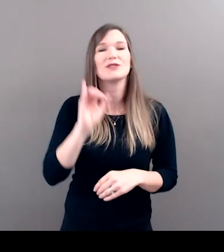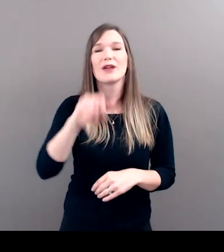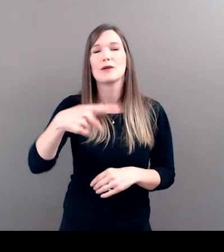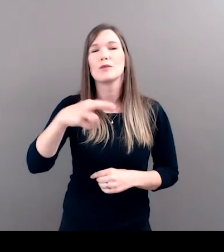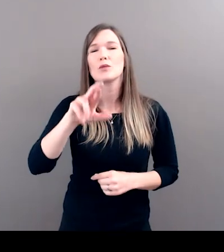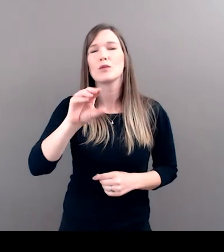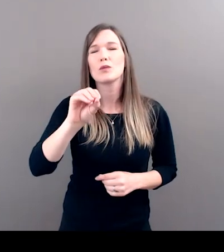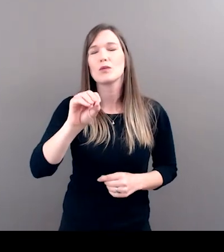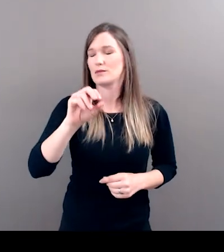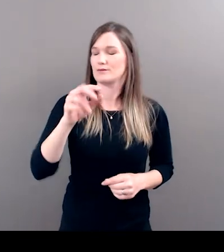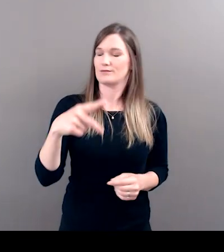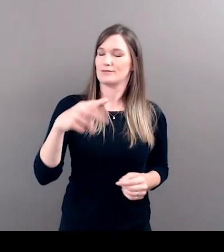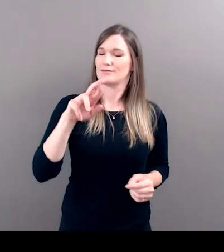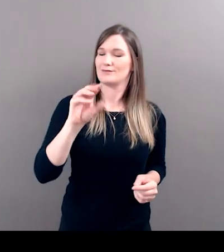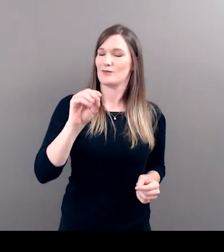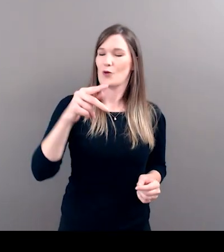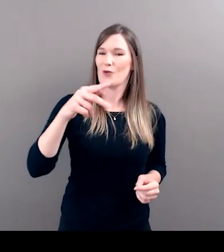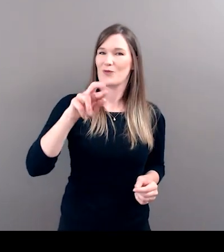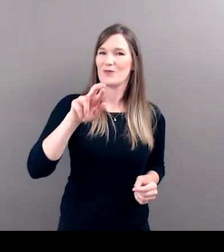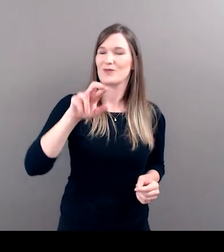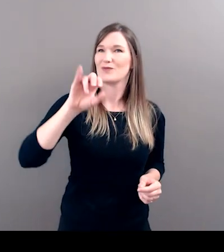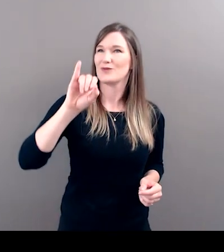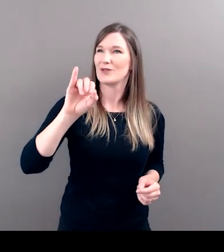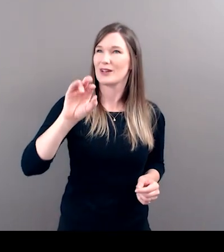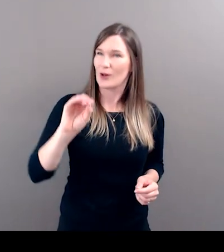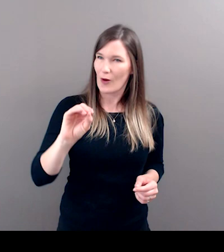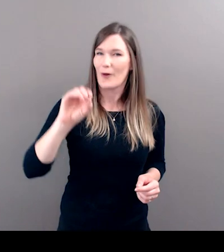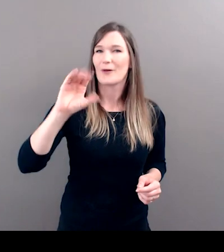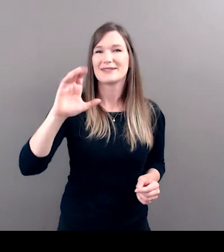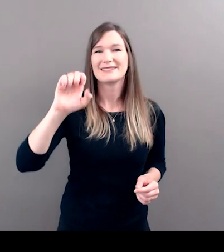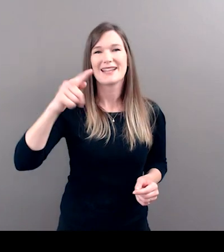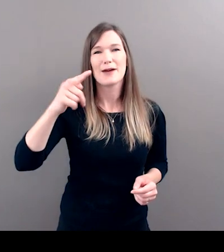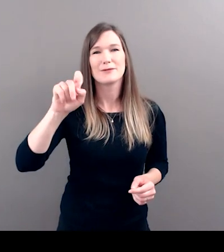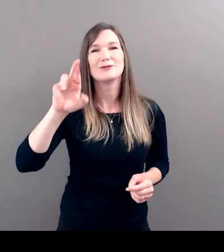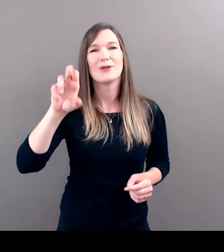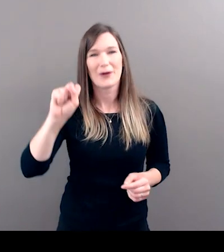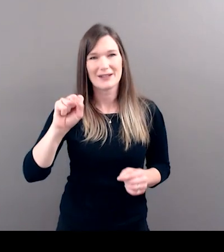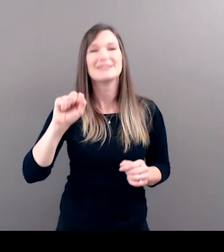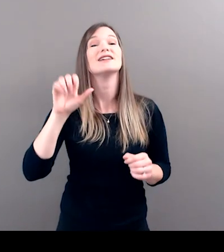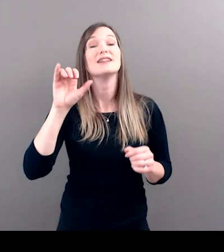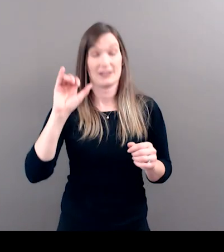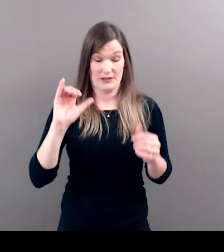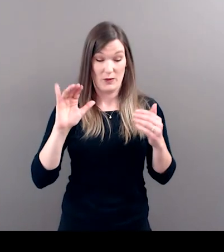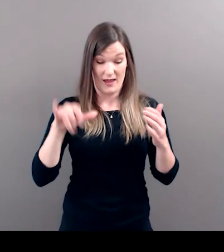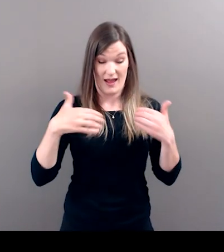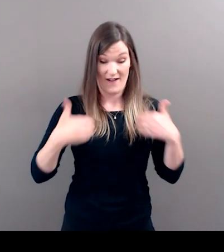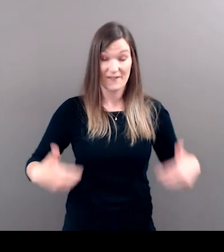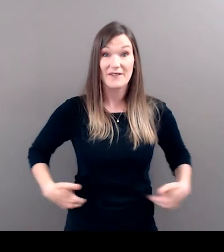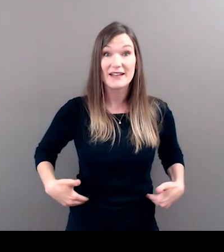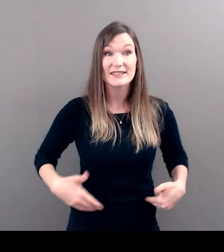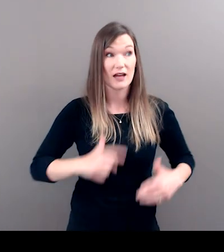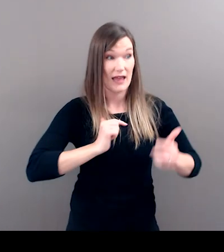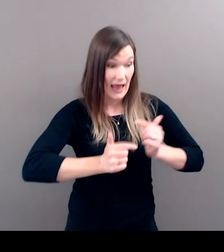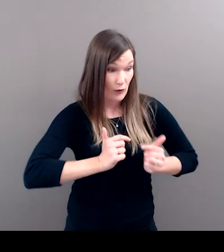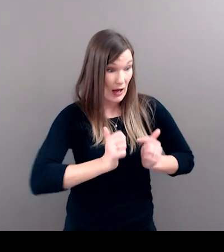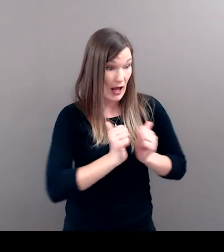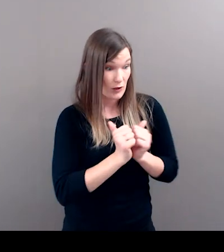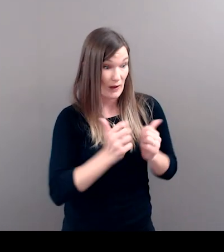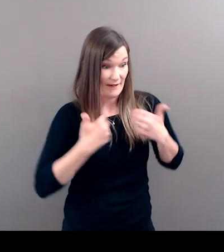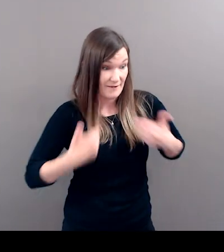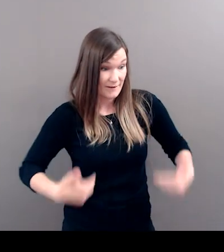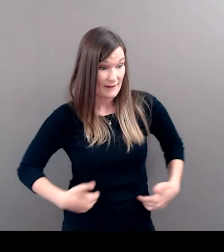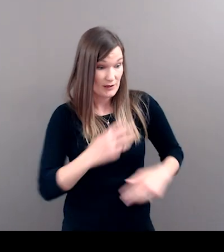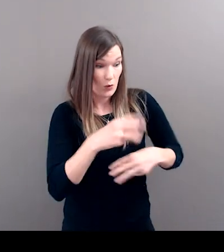smells. Our spirit interacts with the invisible kingdom. Okay?